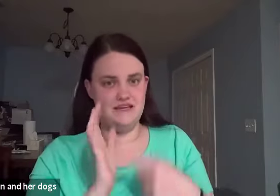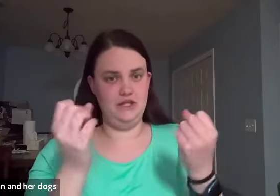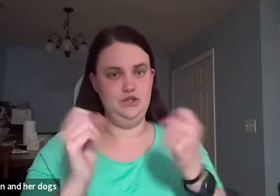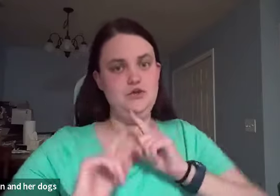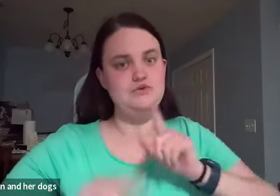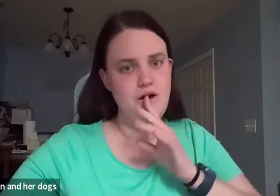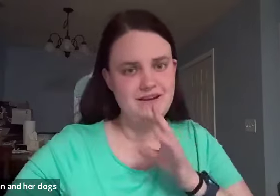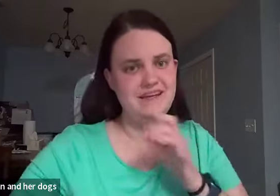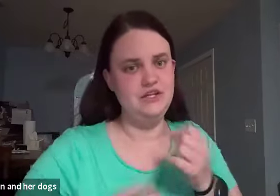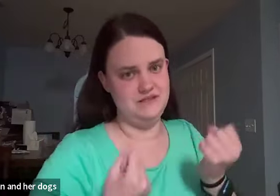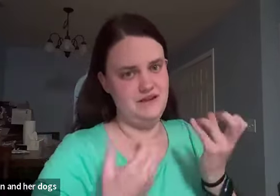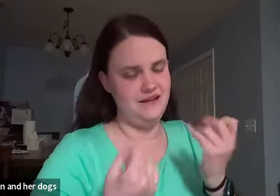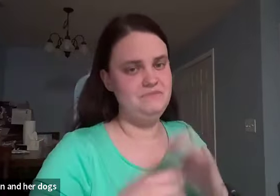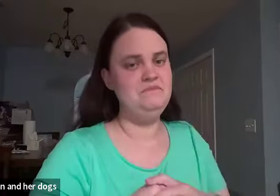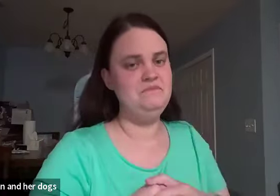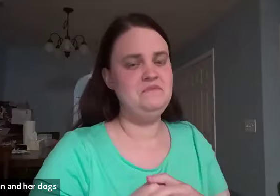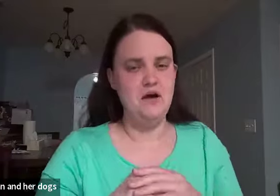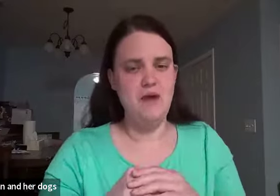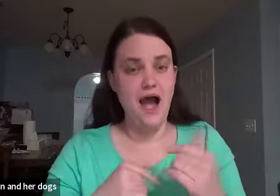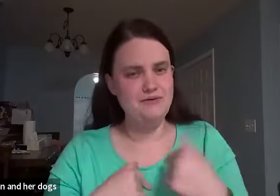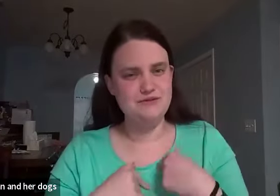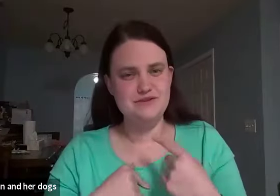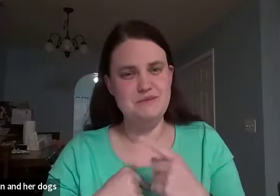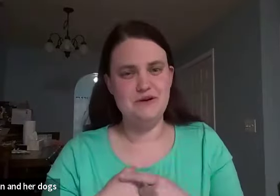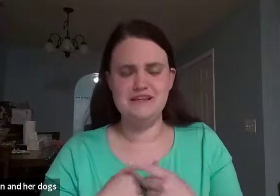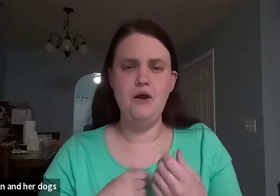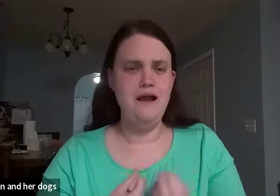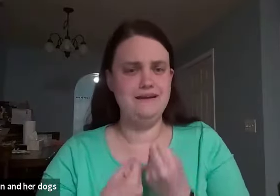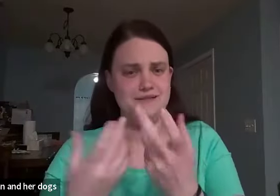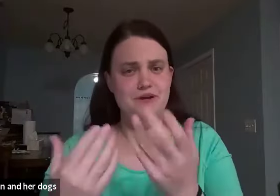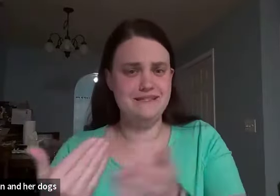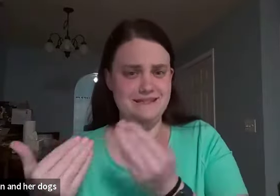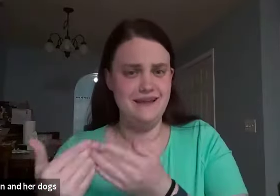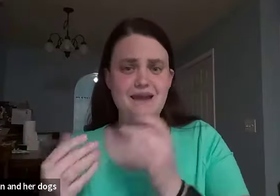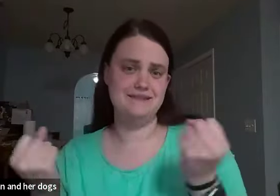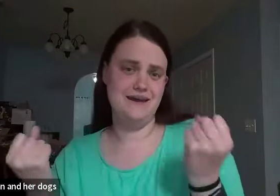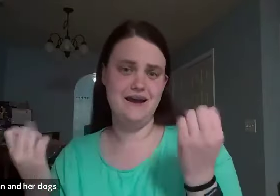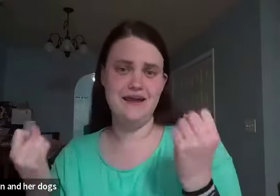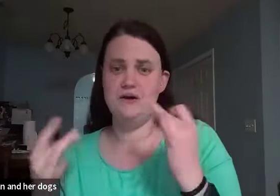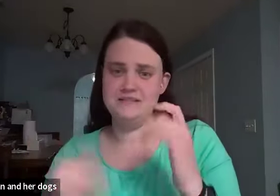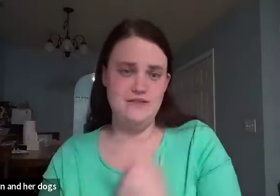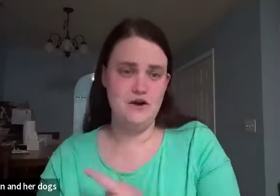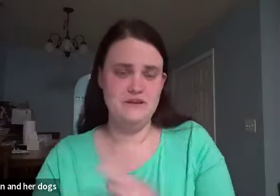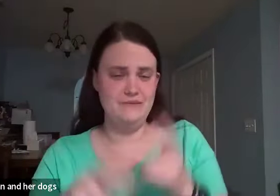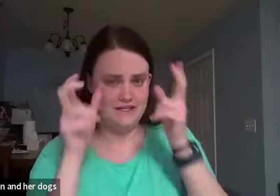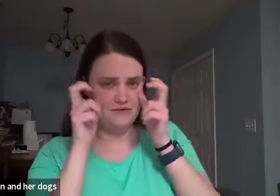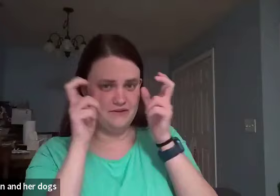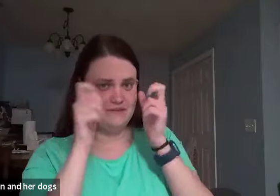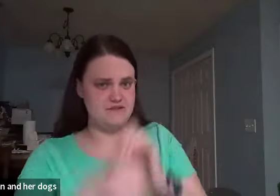is like you talking and you signing. I was one of those people where it's like, oh, I can express easily. I can sign all day long. But when it took receptive,